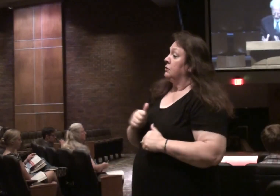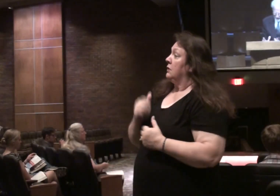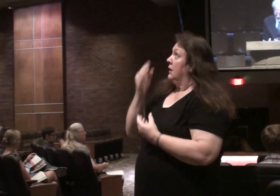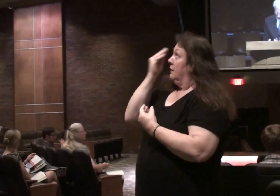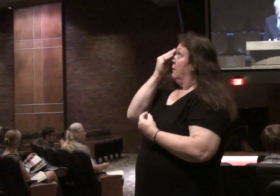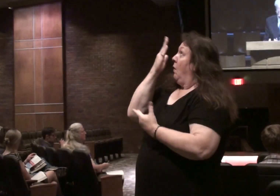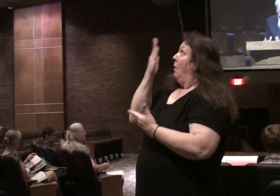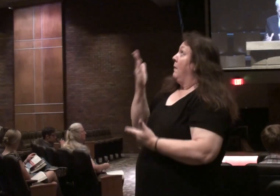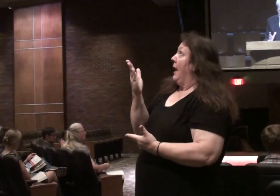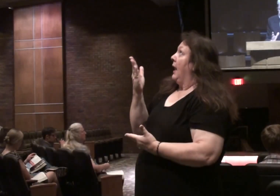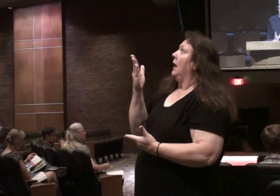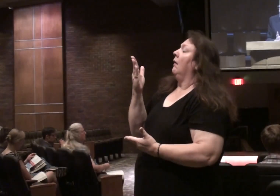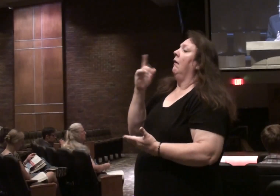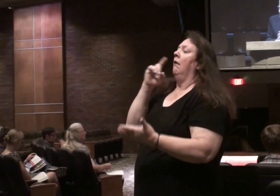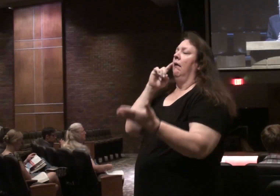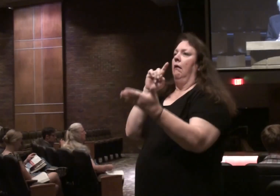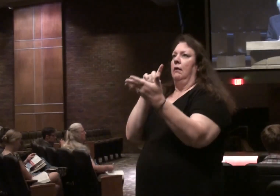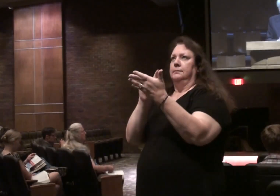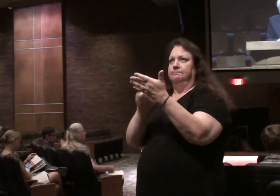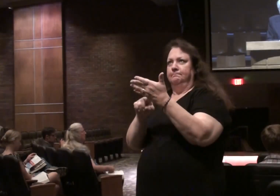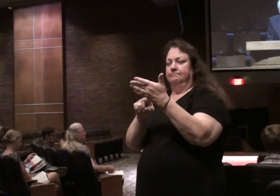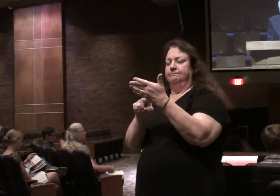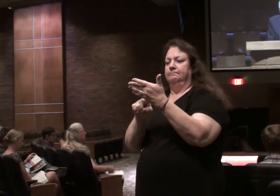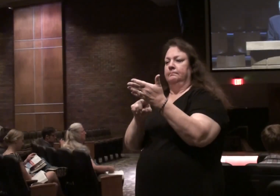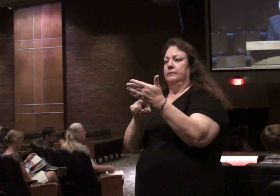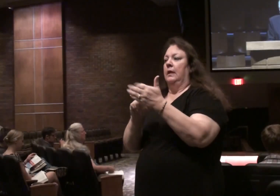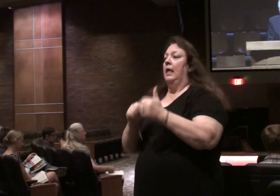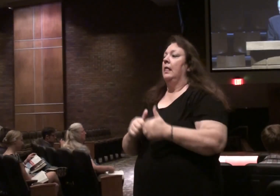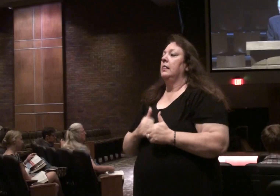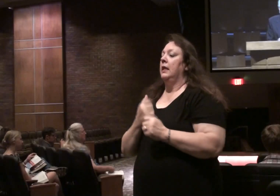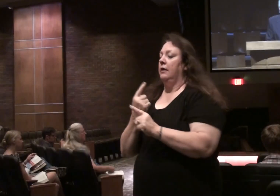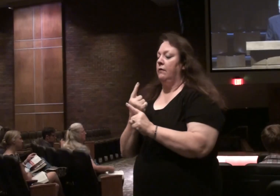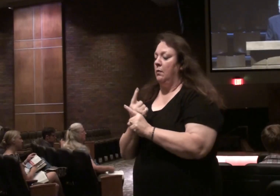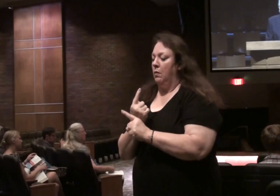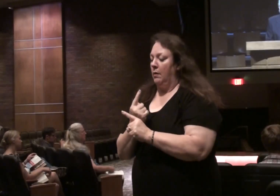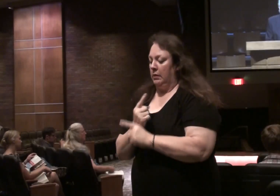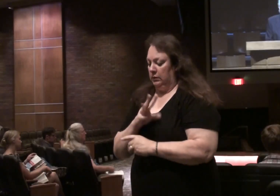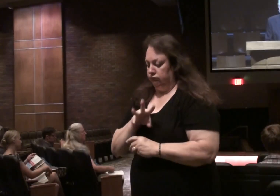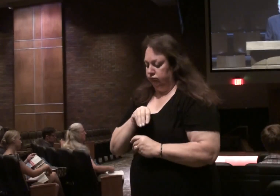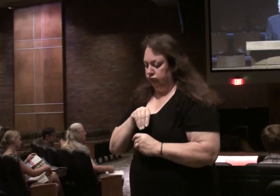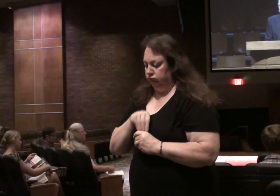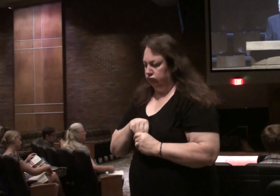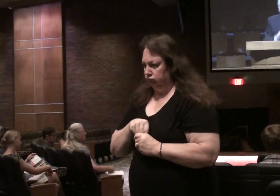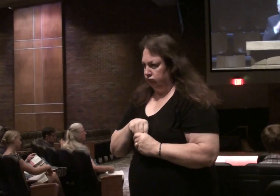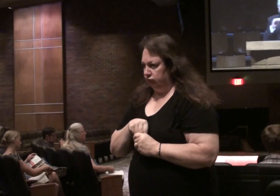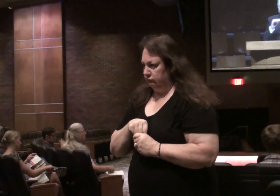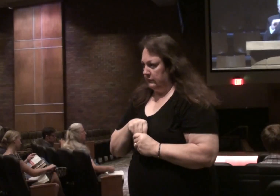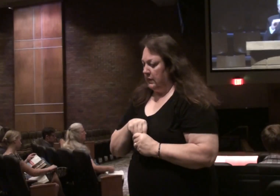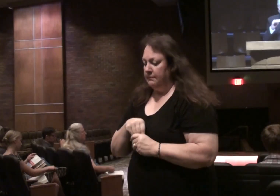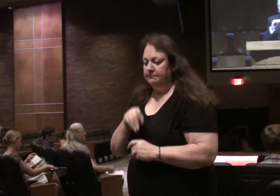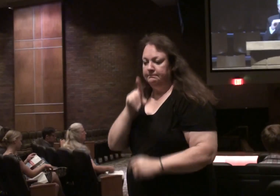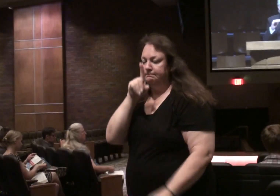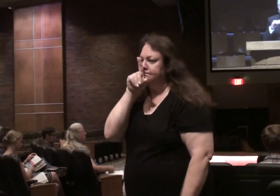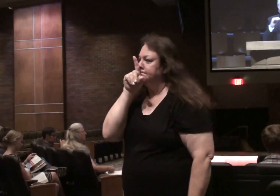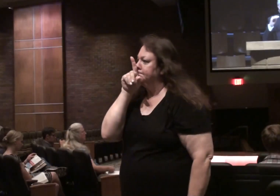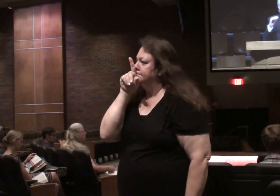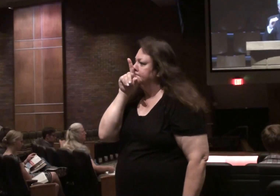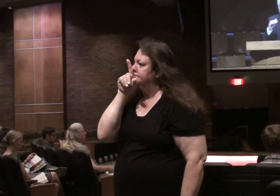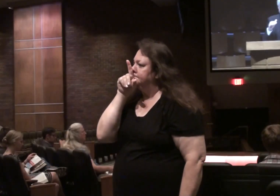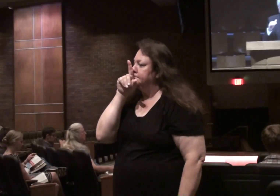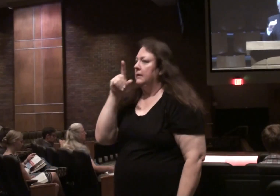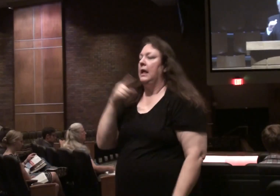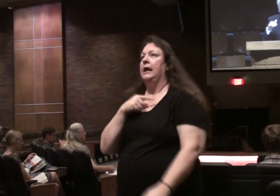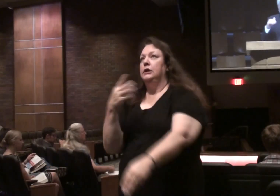to recognize that and live properly within it. Doesn't say anything about we are